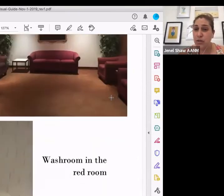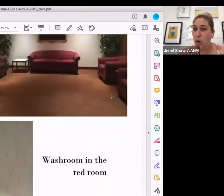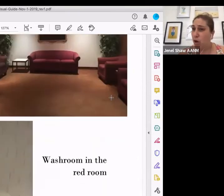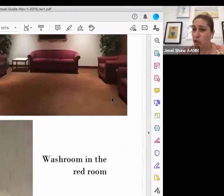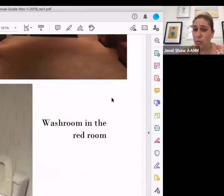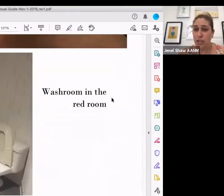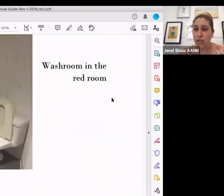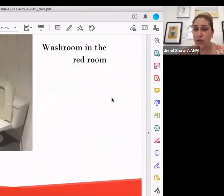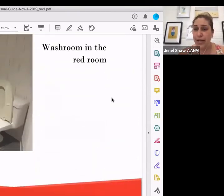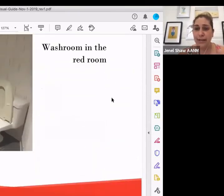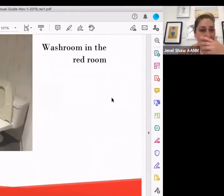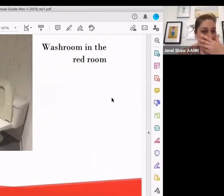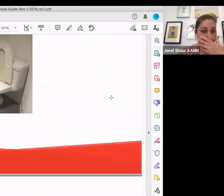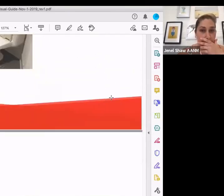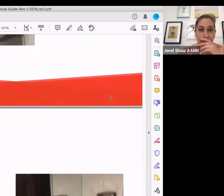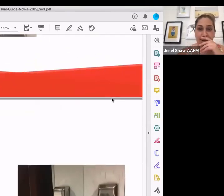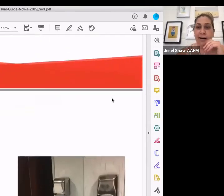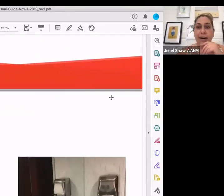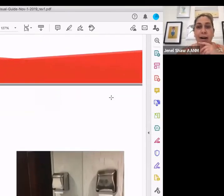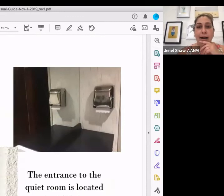to use the washroom, which is great.